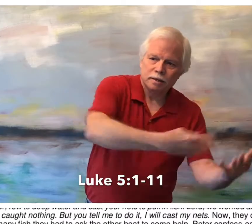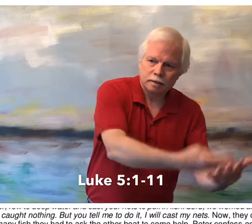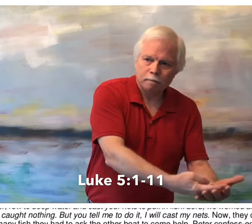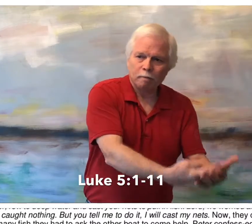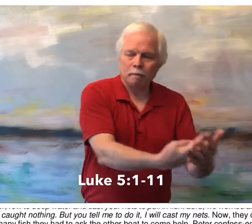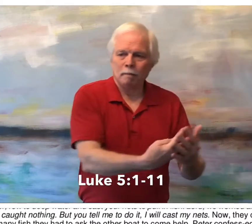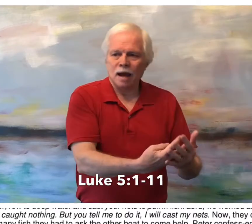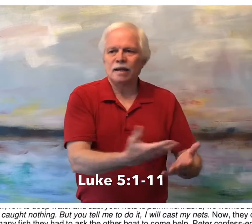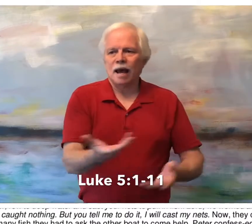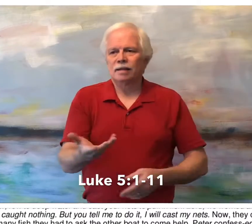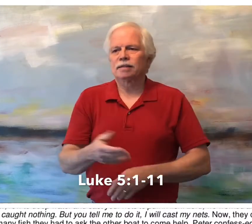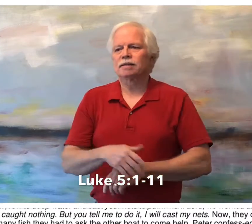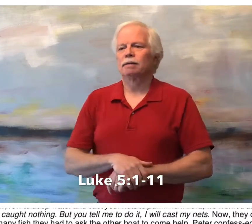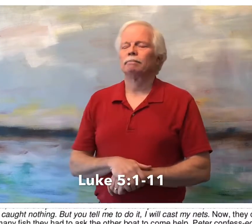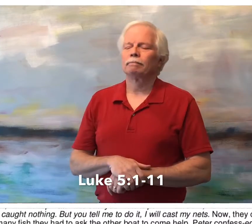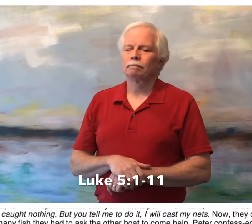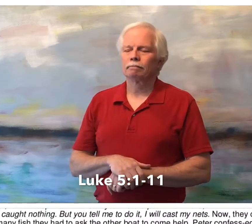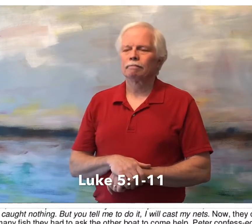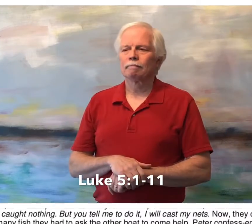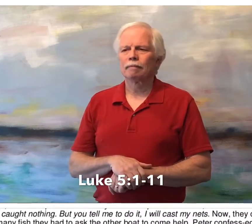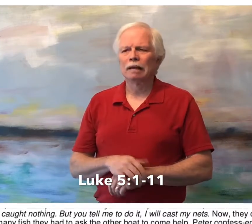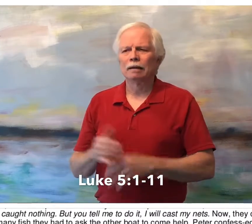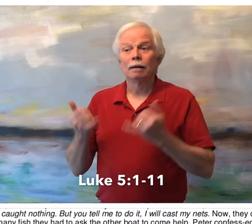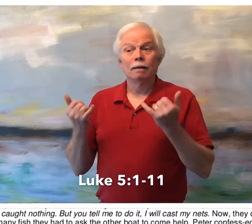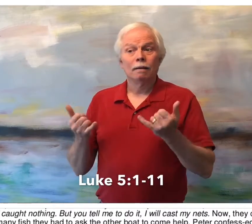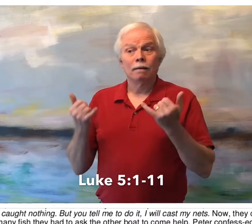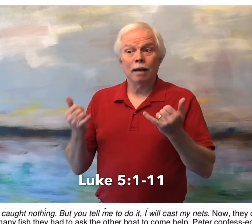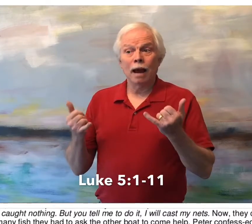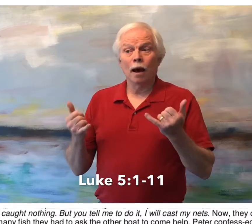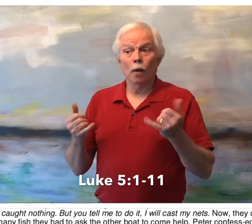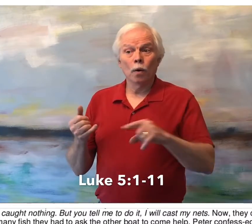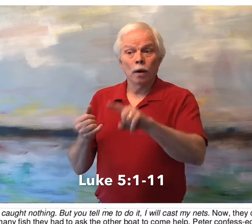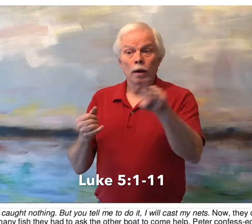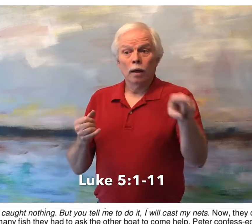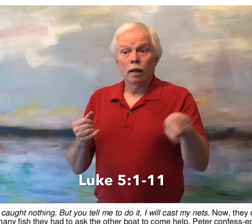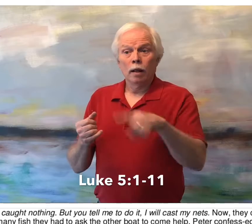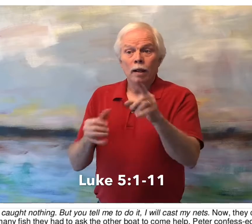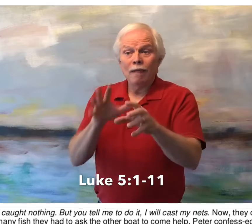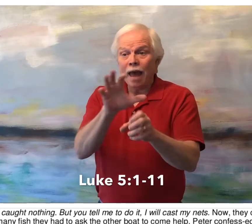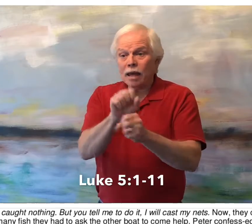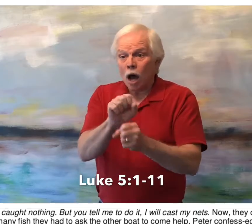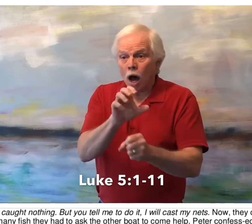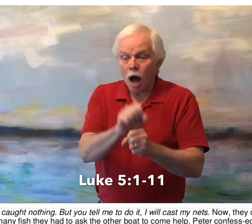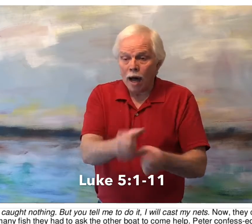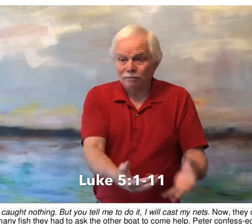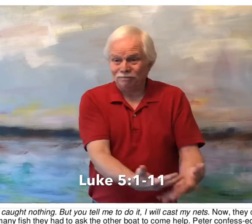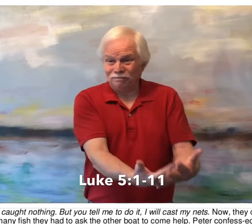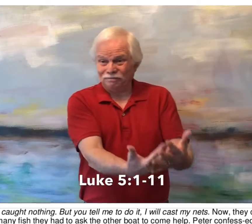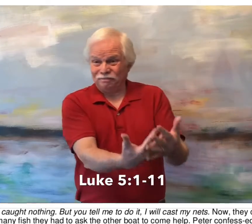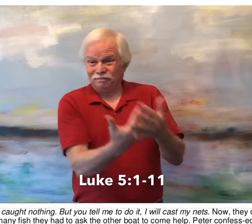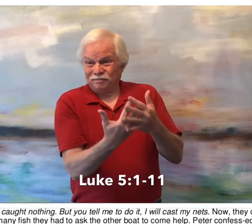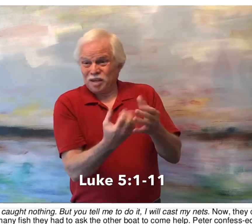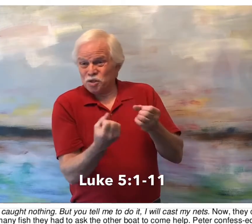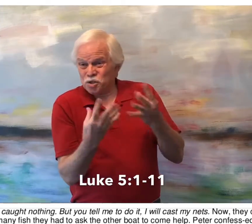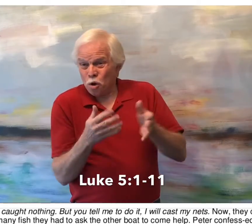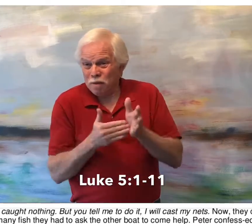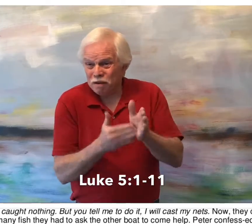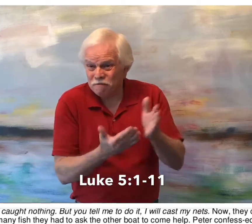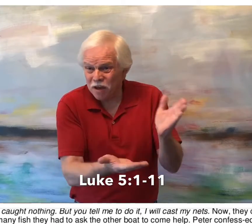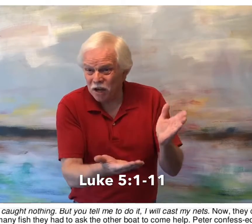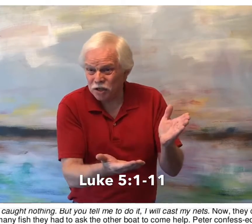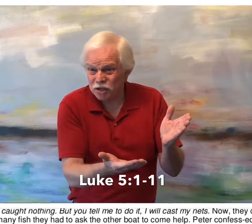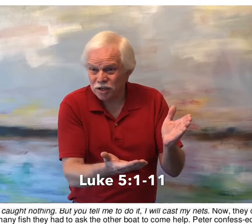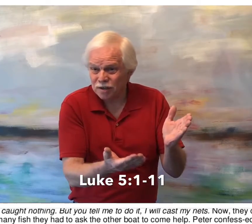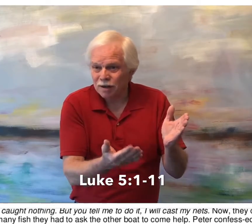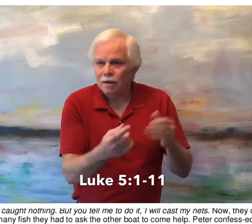my nets. Now, they caught so